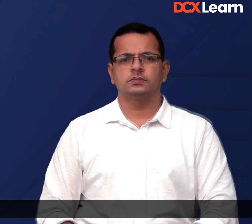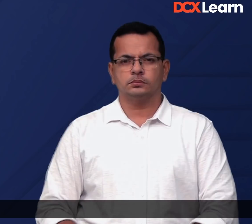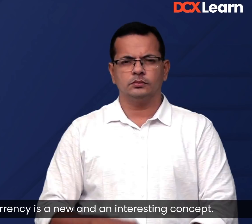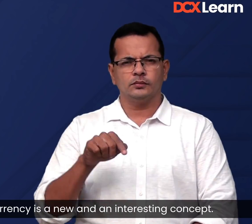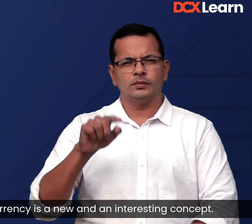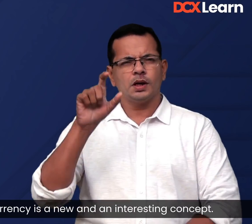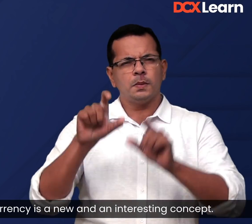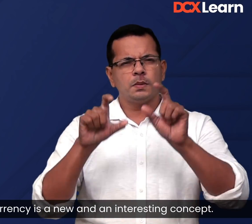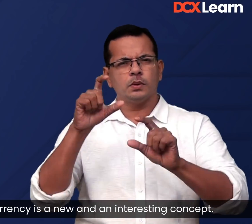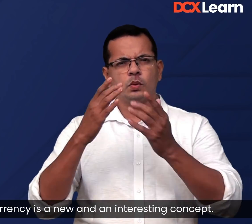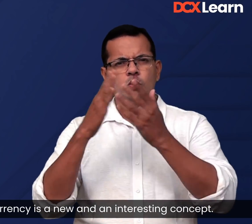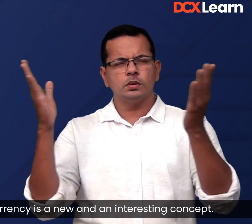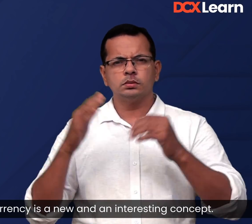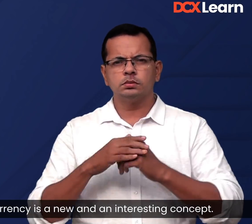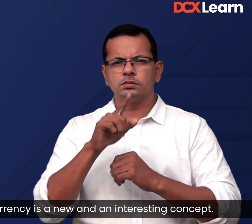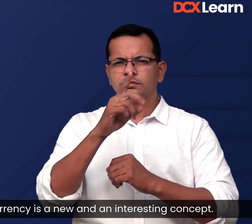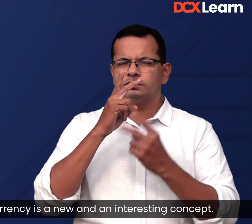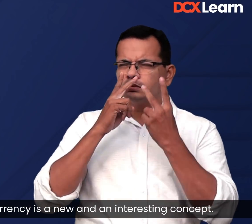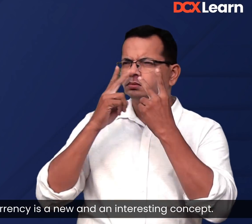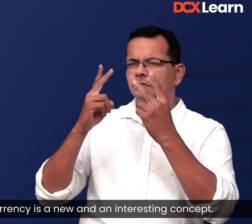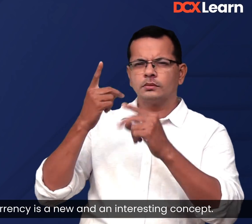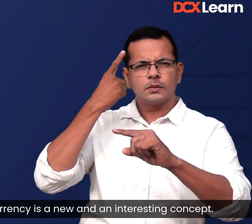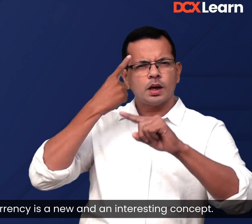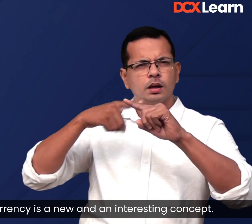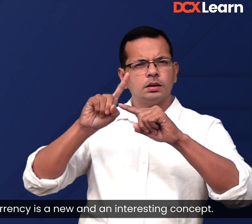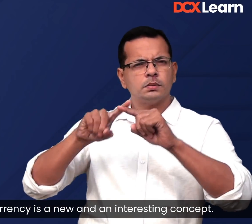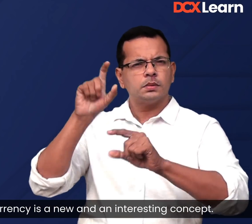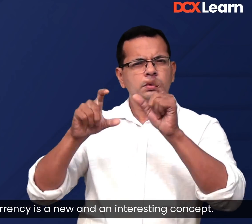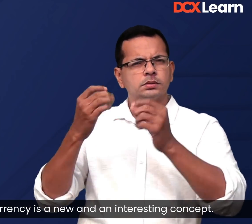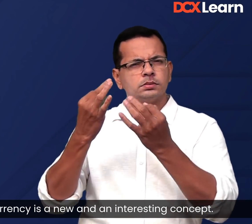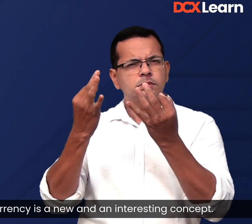for many people cryptocurrency is a new and an interesting concept